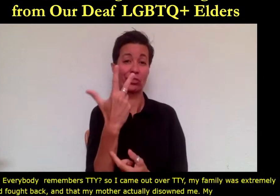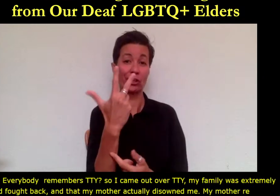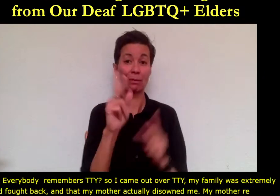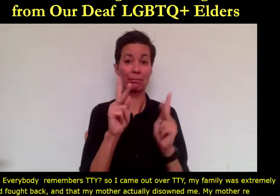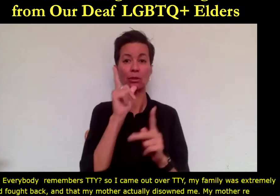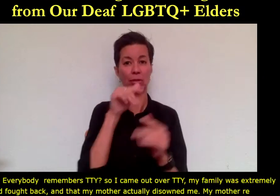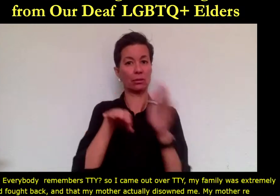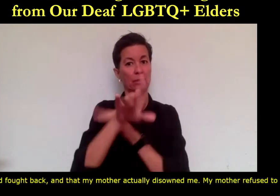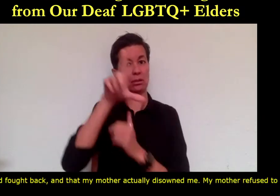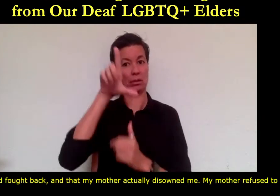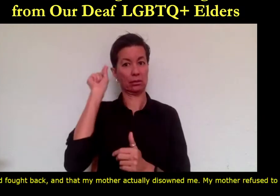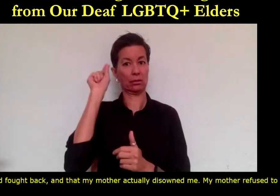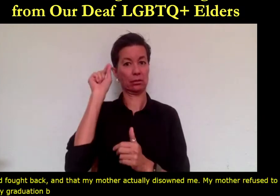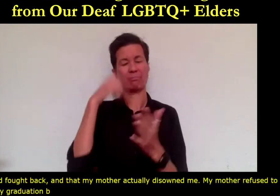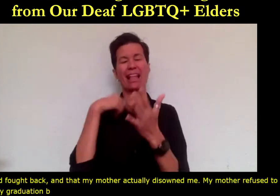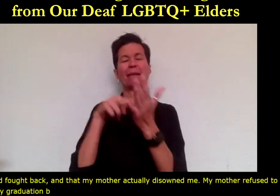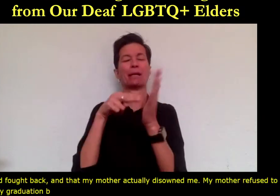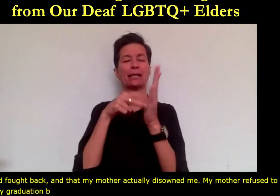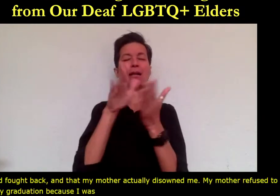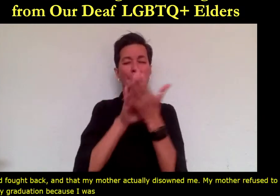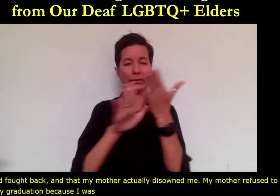and most of the people worked um